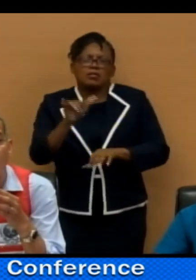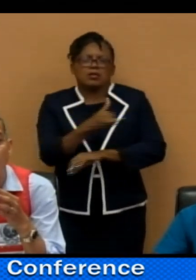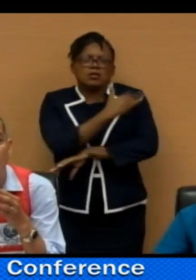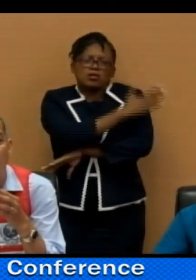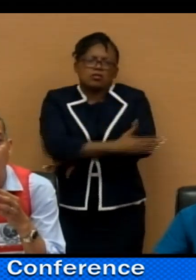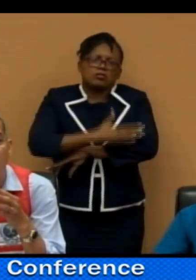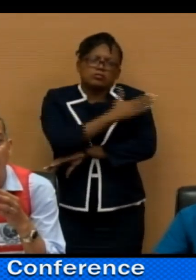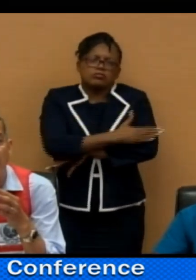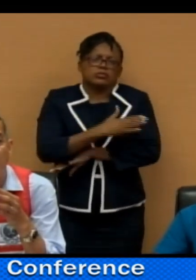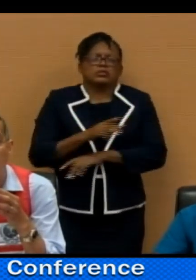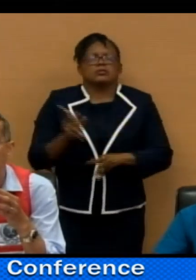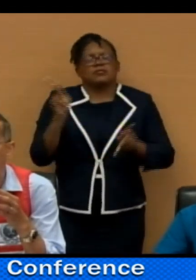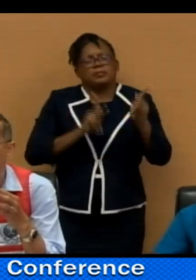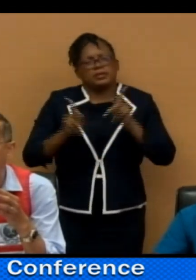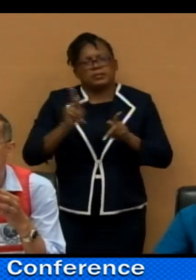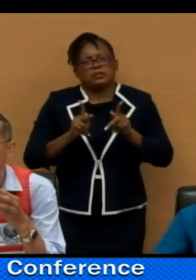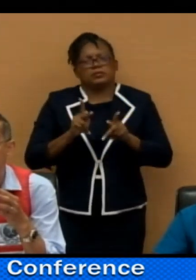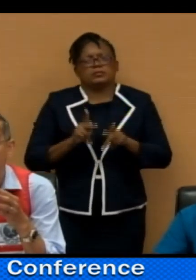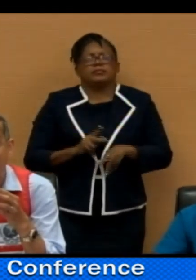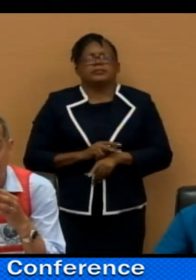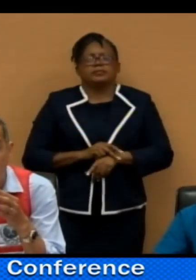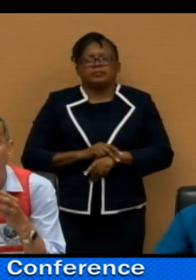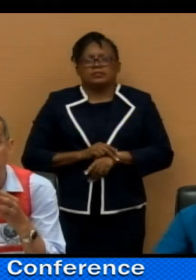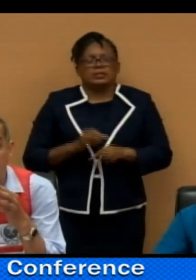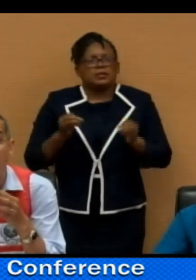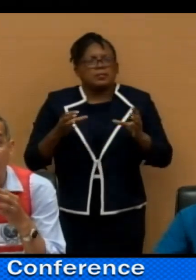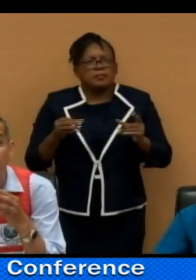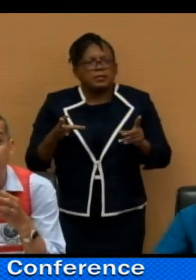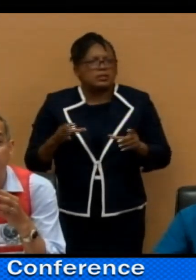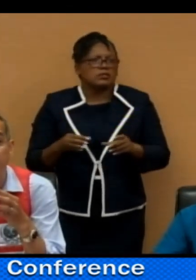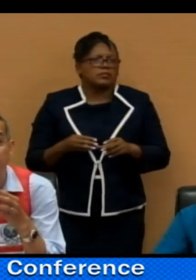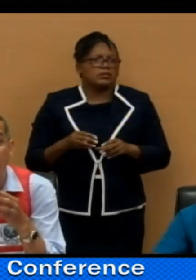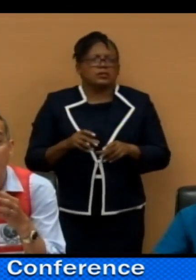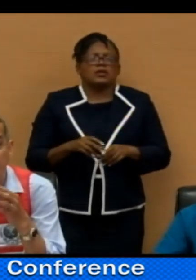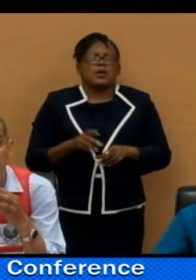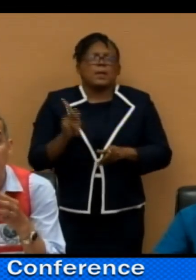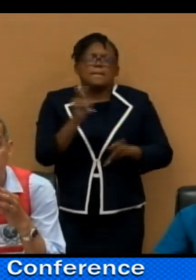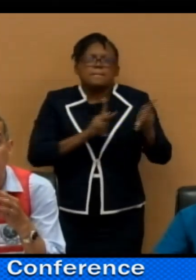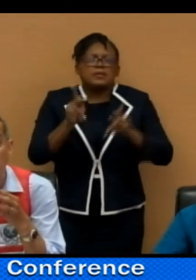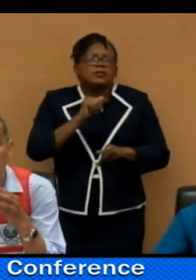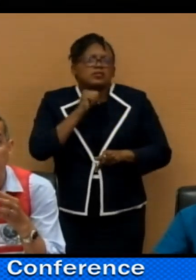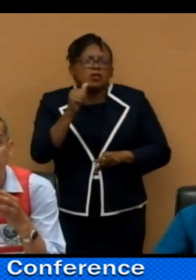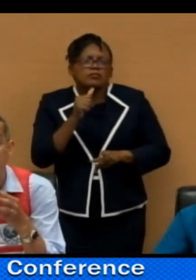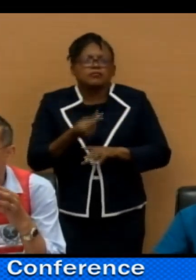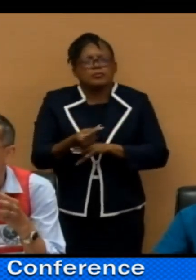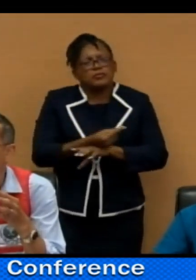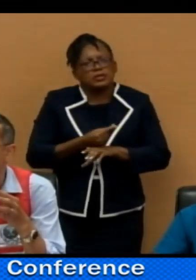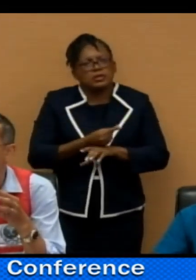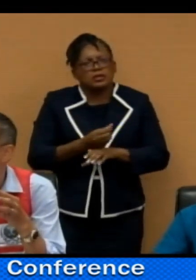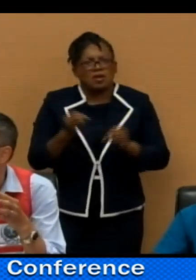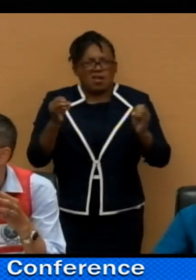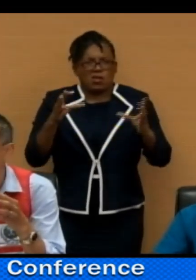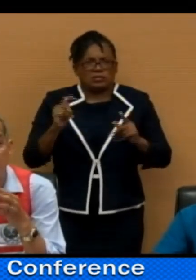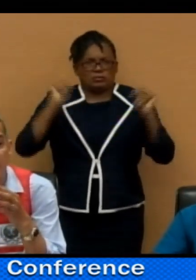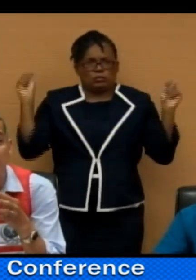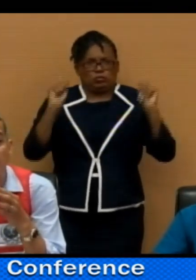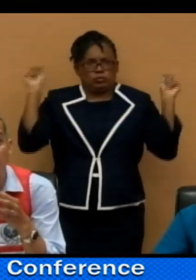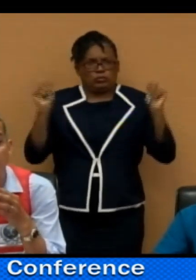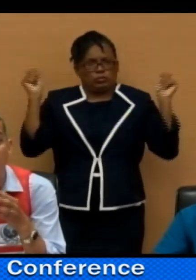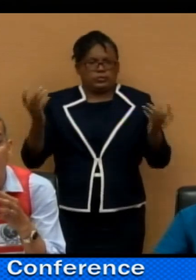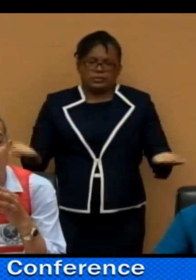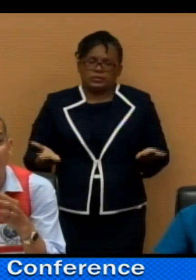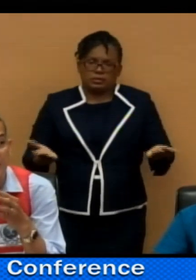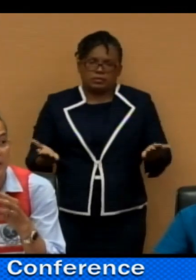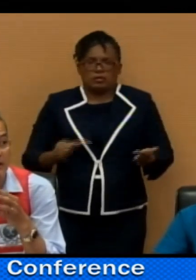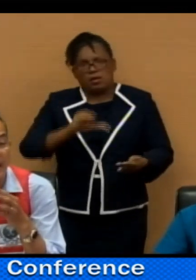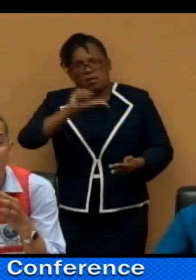ensure that our foreign nationals get off the island. There are still some tourists here. There are still some other